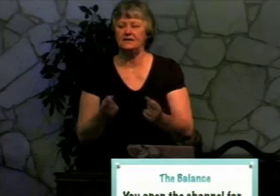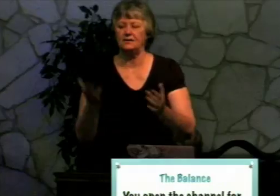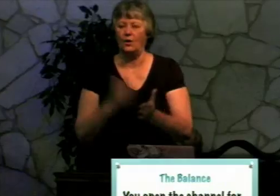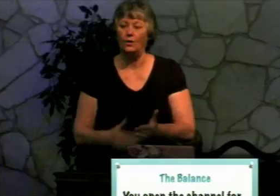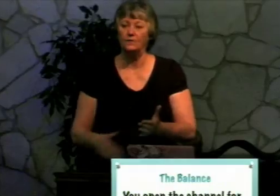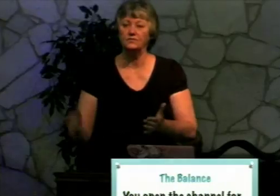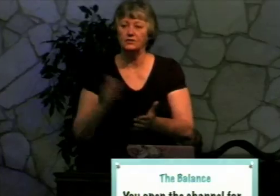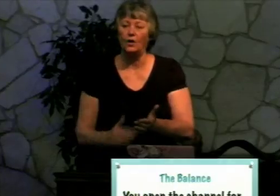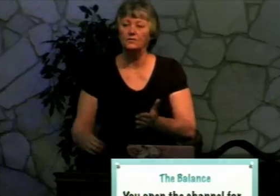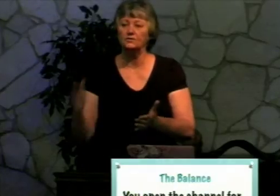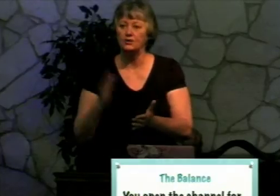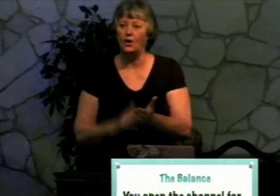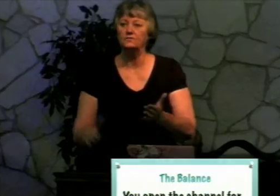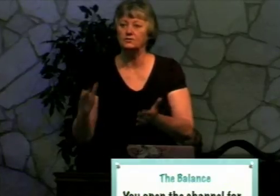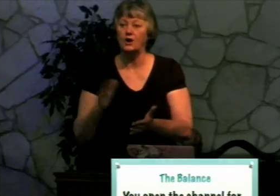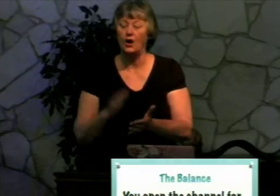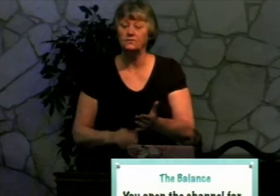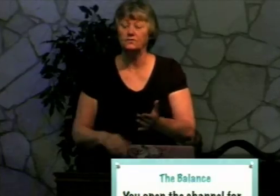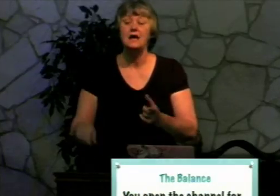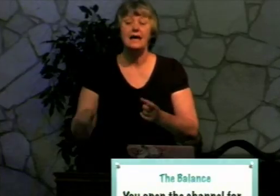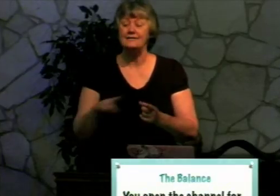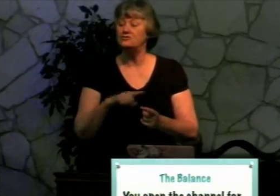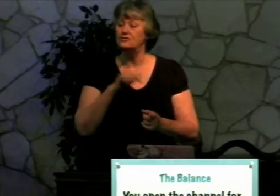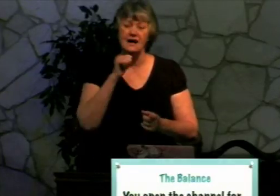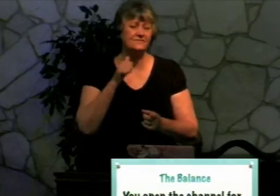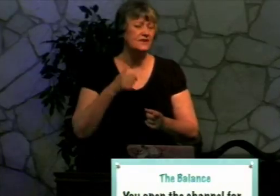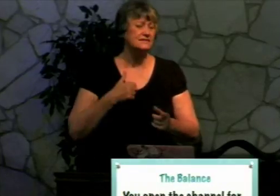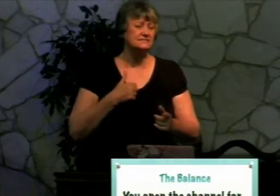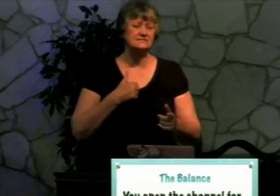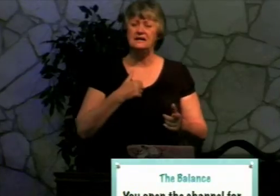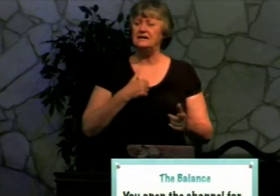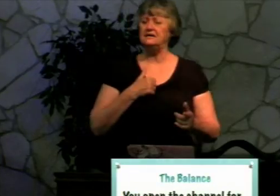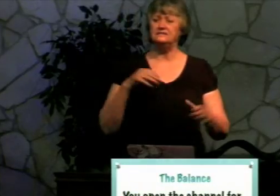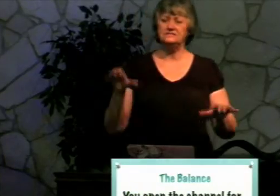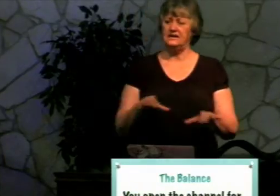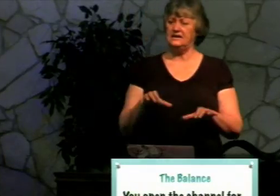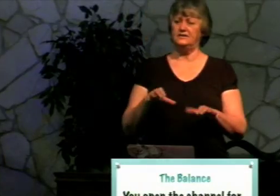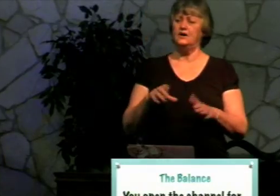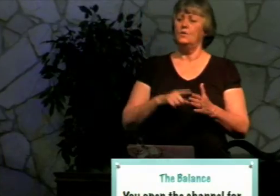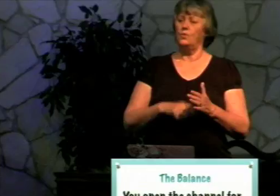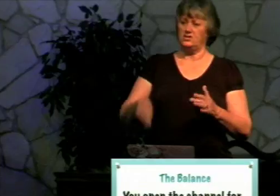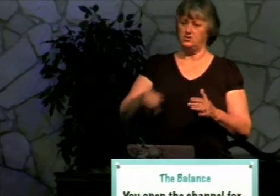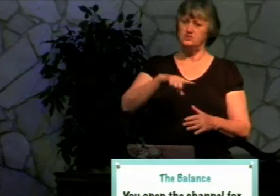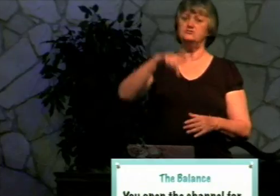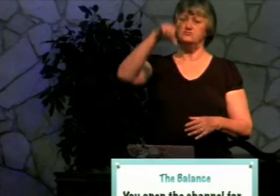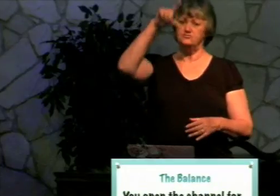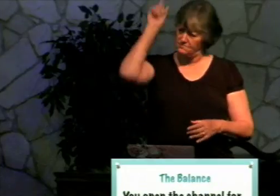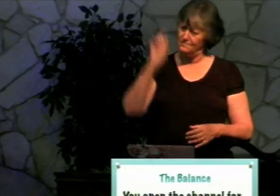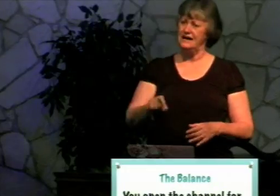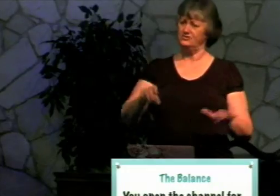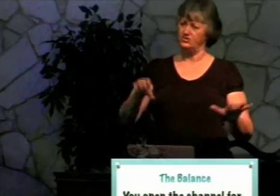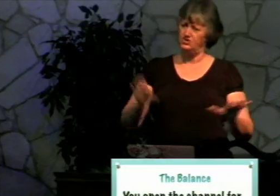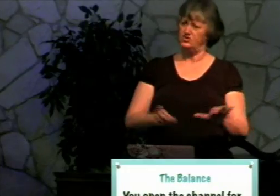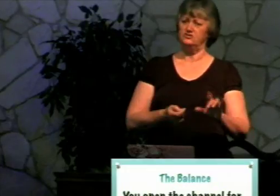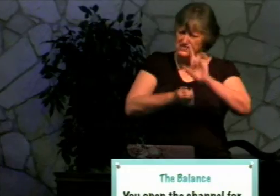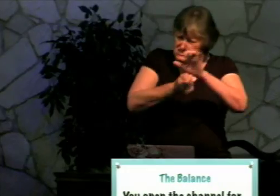sin over and over and over and over. And you have not done what you must do to